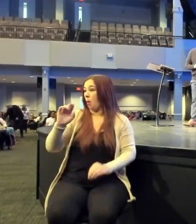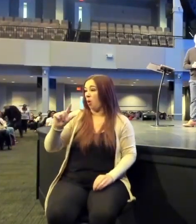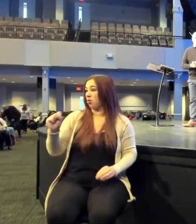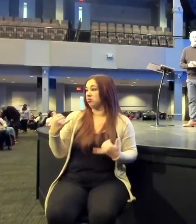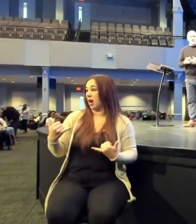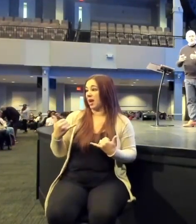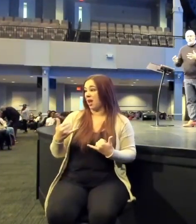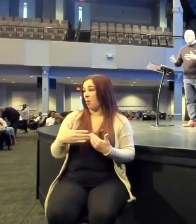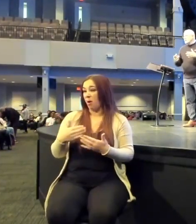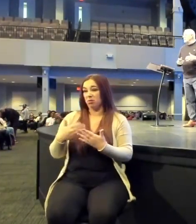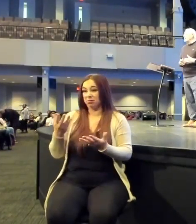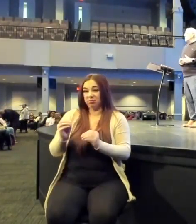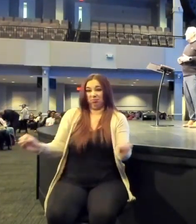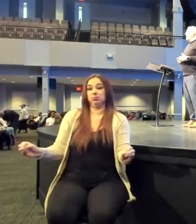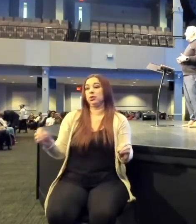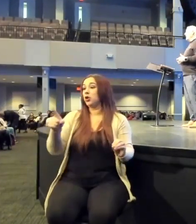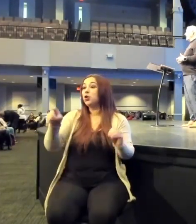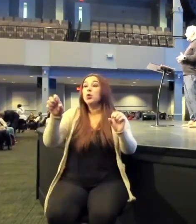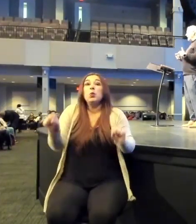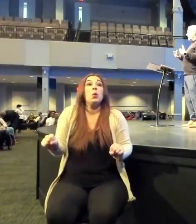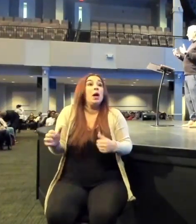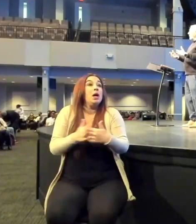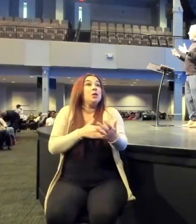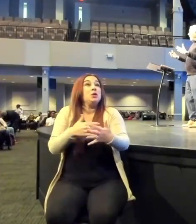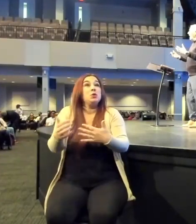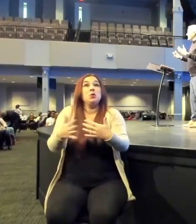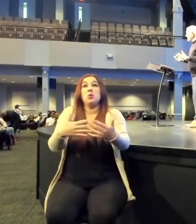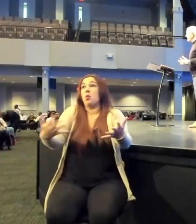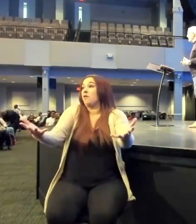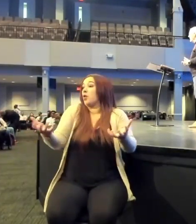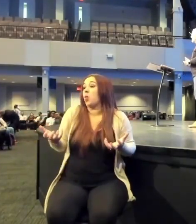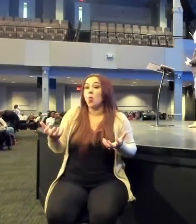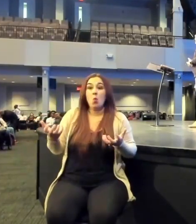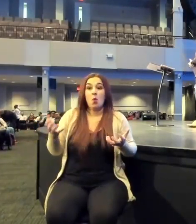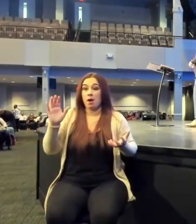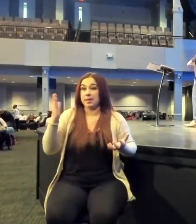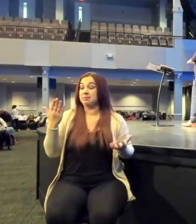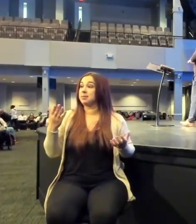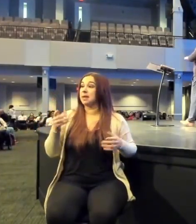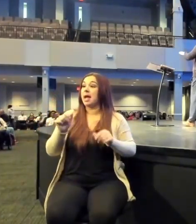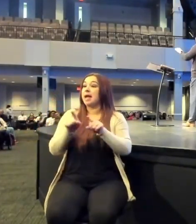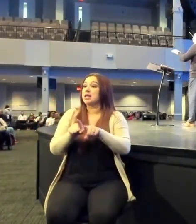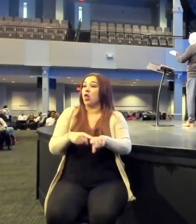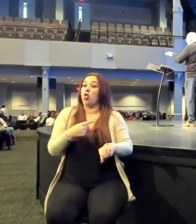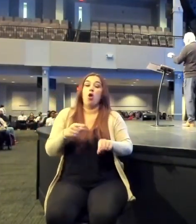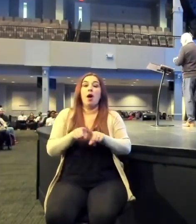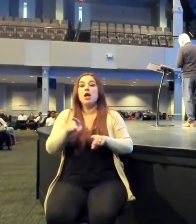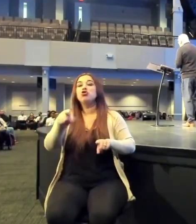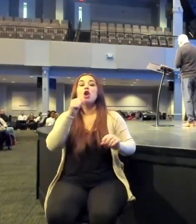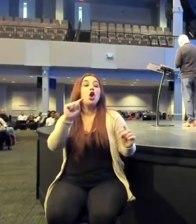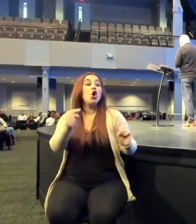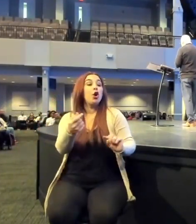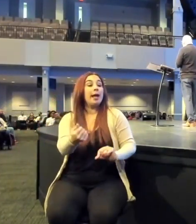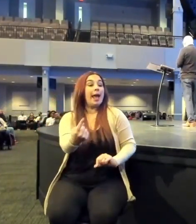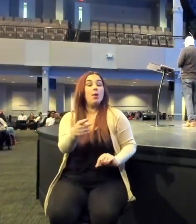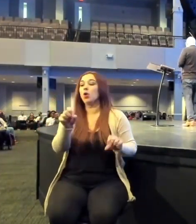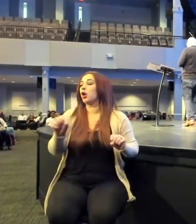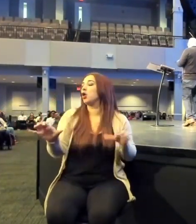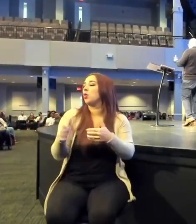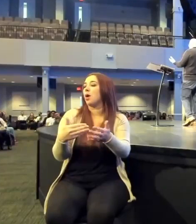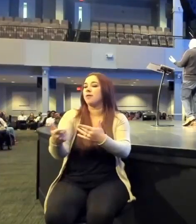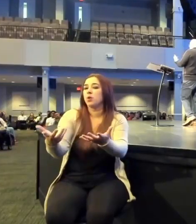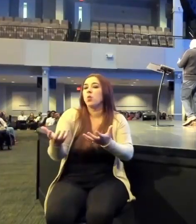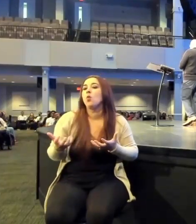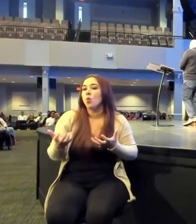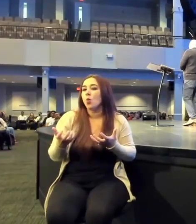all. That you can basically do whatever you want to do as long as you don't feel like you're hurting anybody else with it. And you